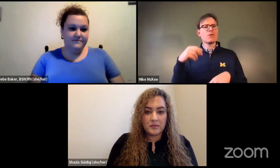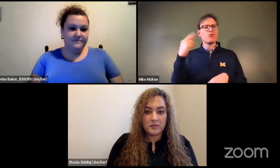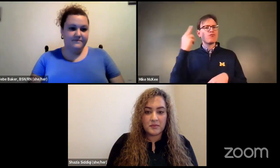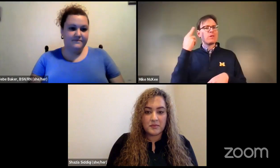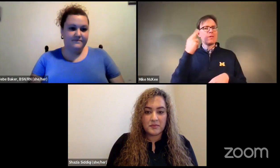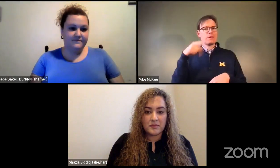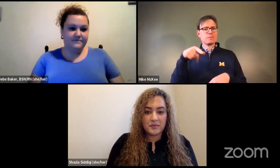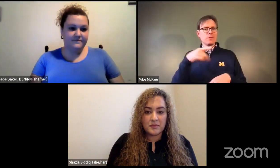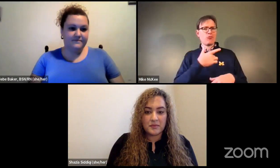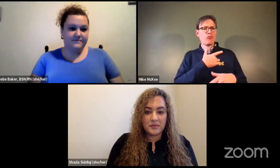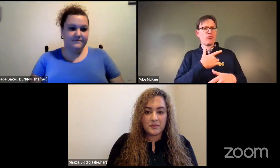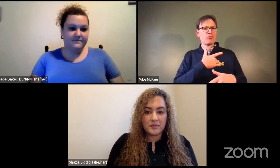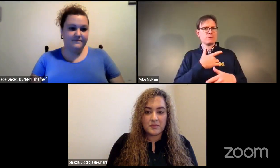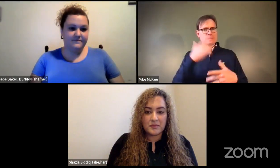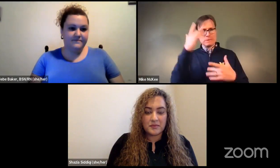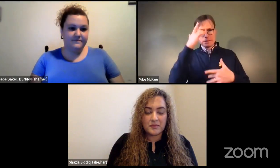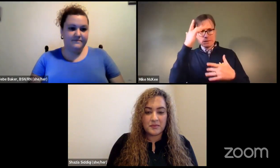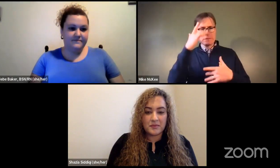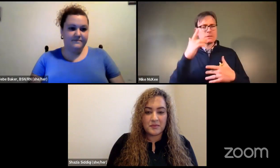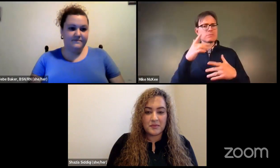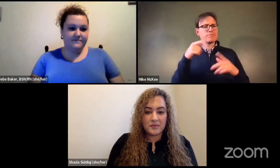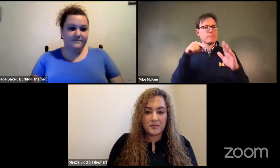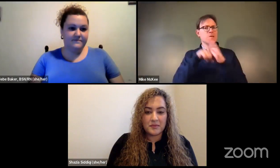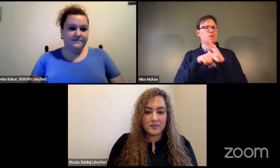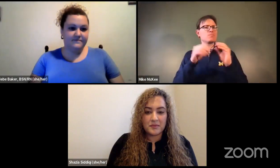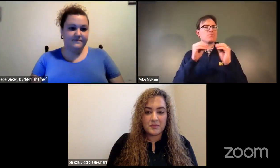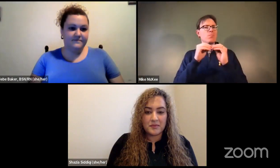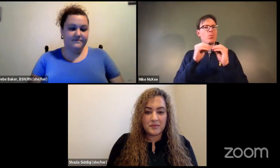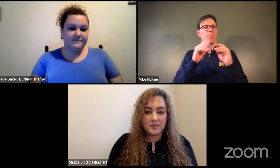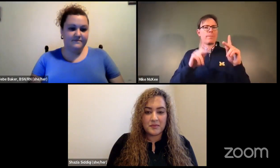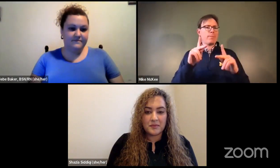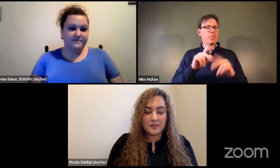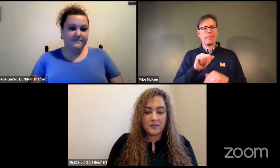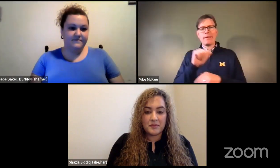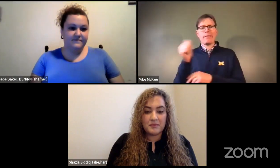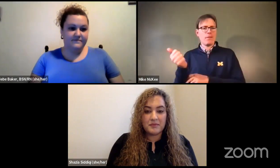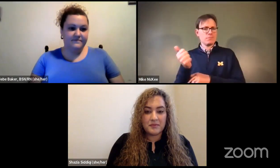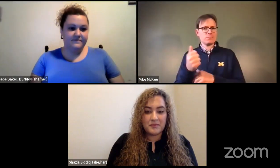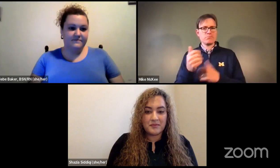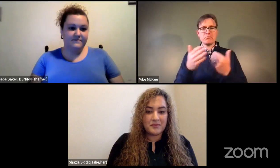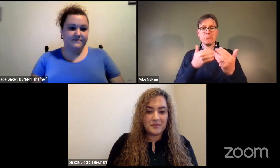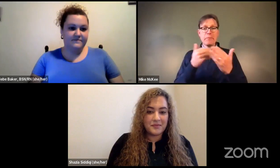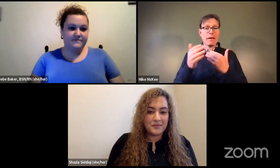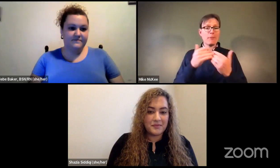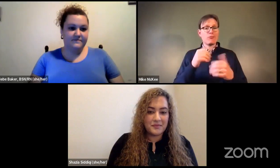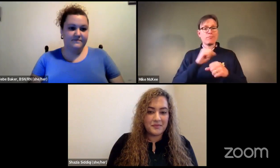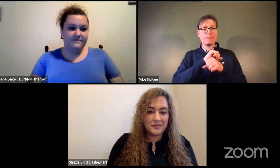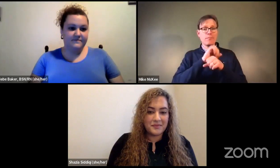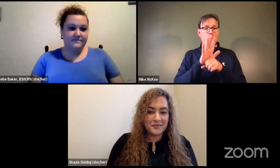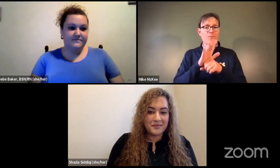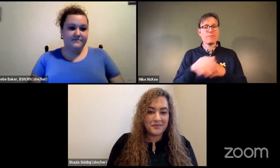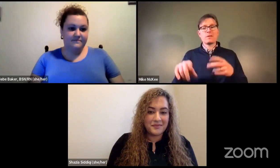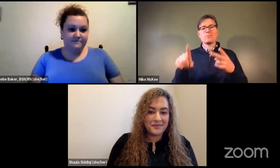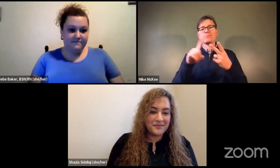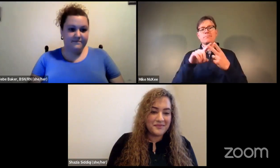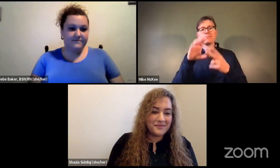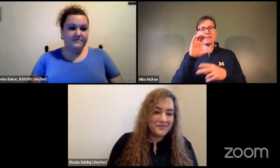people. There are misunderstandings about heart disease, and it is one of the